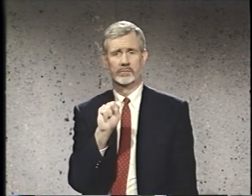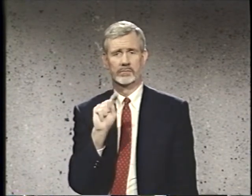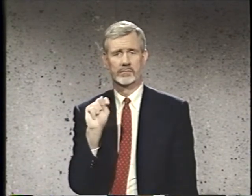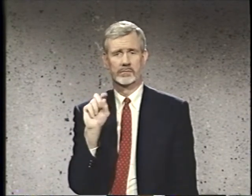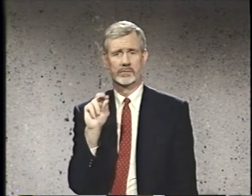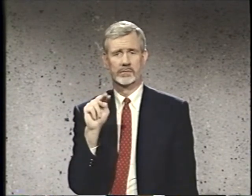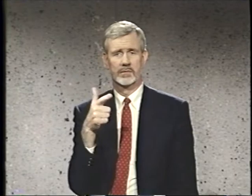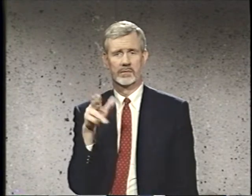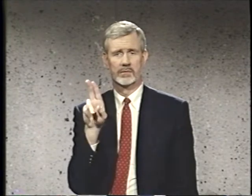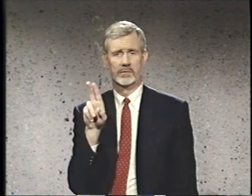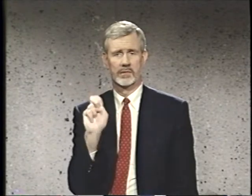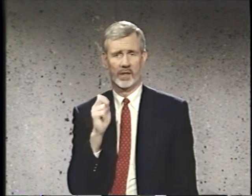Thrust tongue.